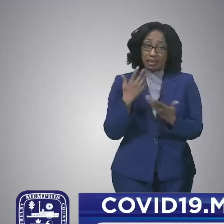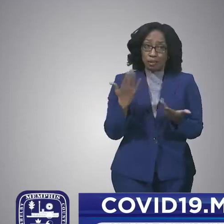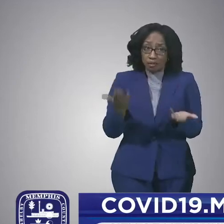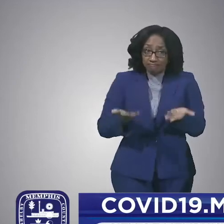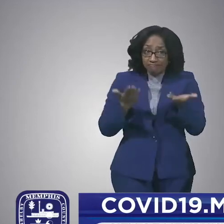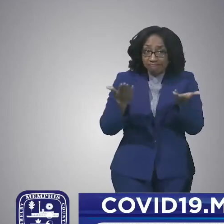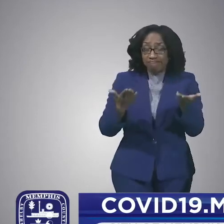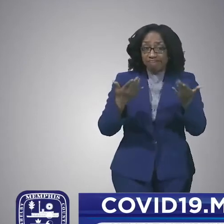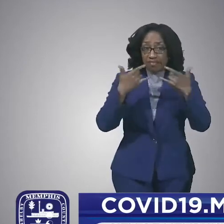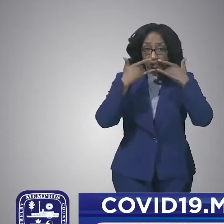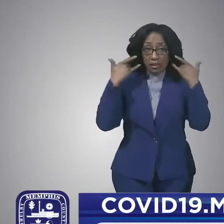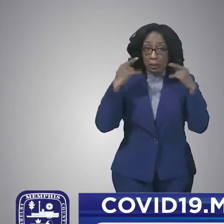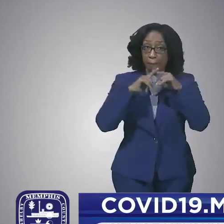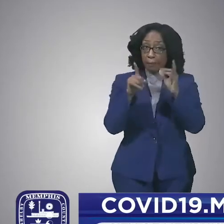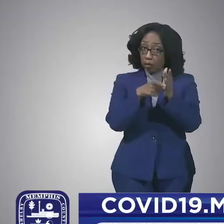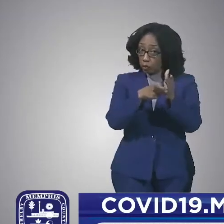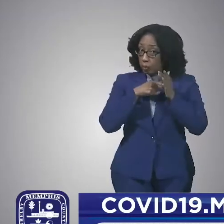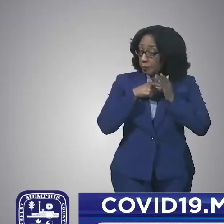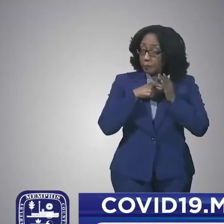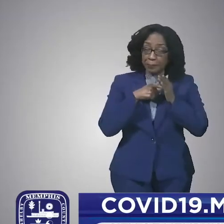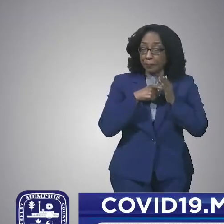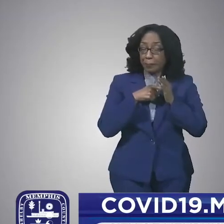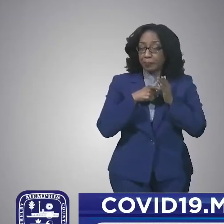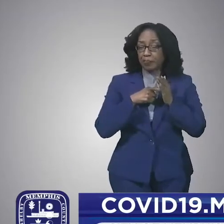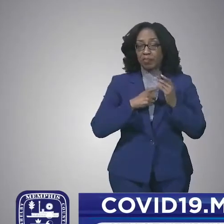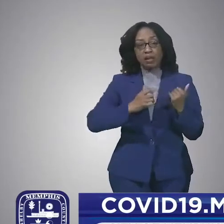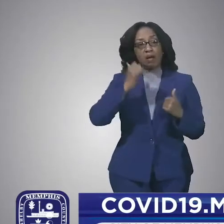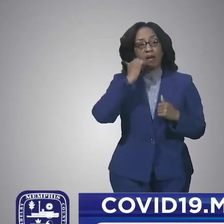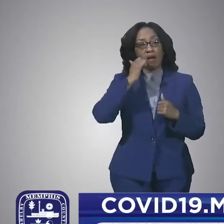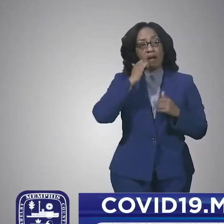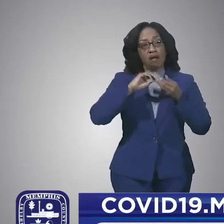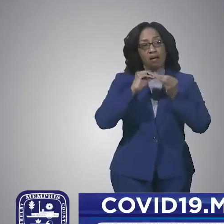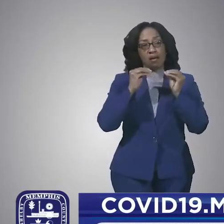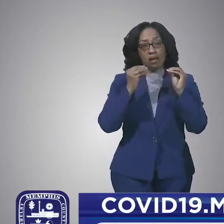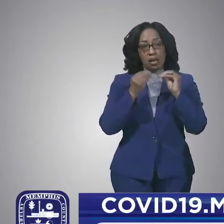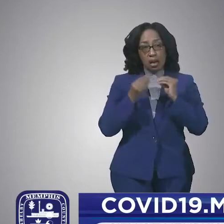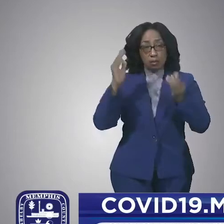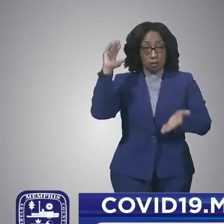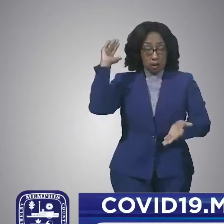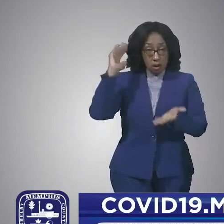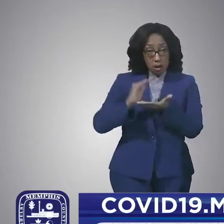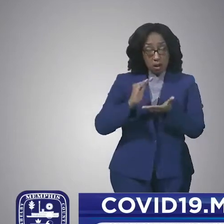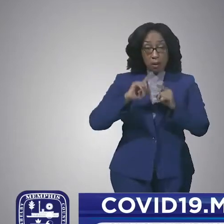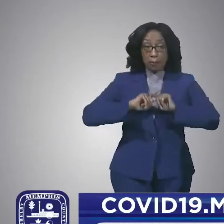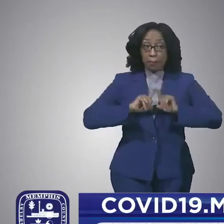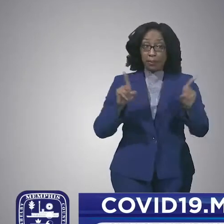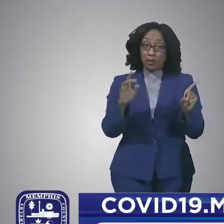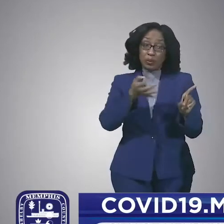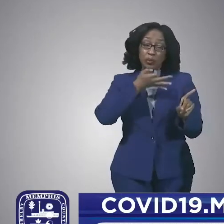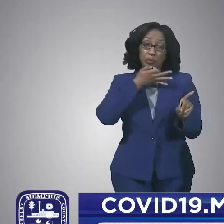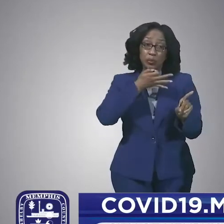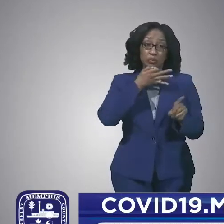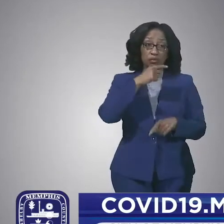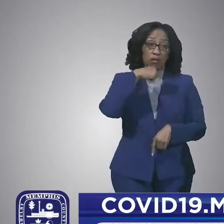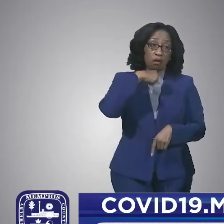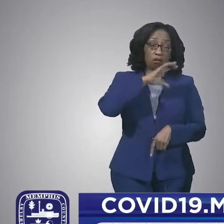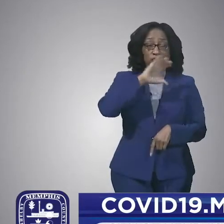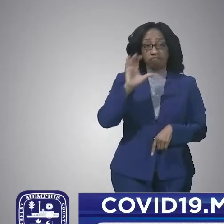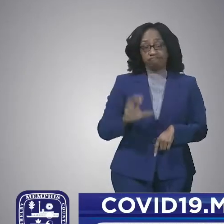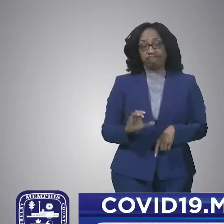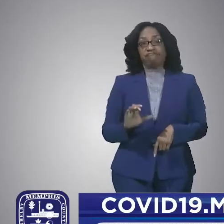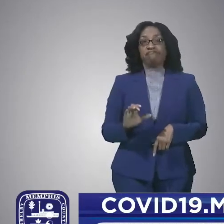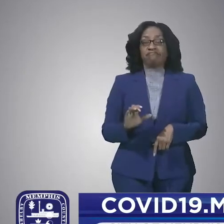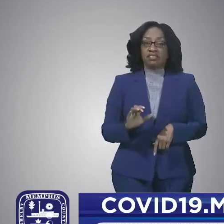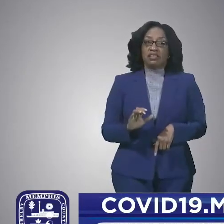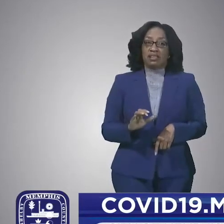mandatory. Our daily case rate is coming down, but we're getting ready to move into the holiday season. That's when